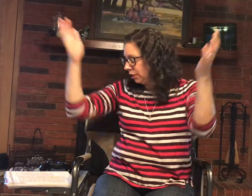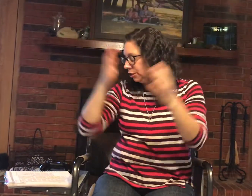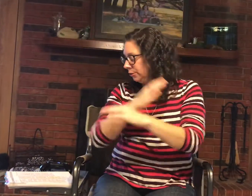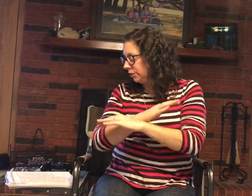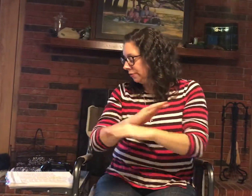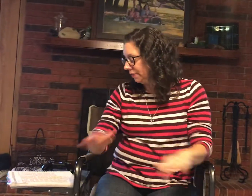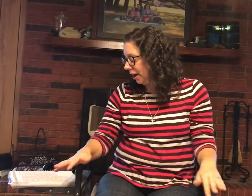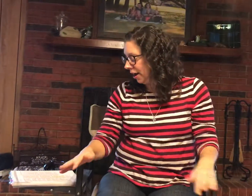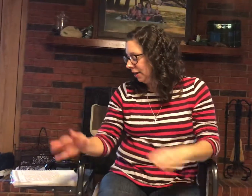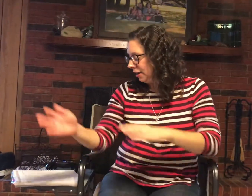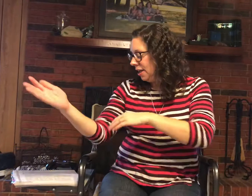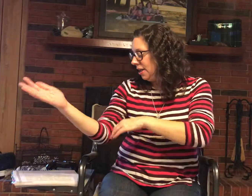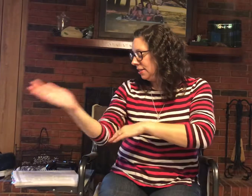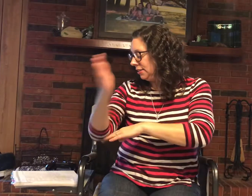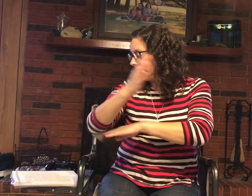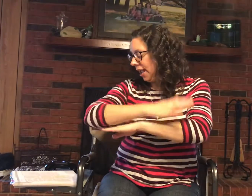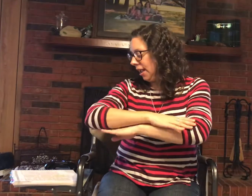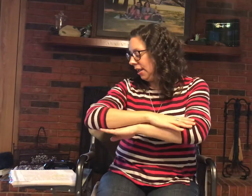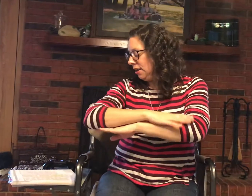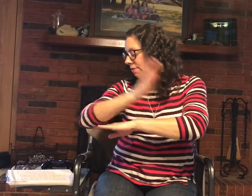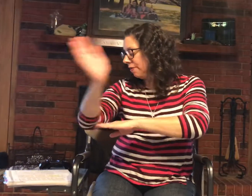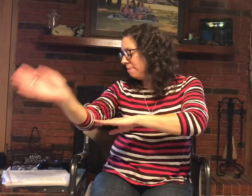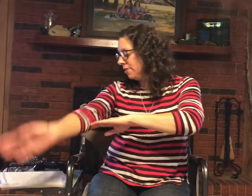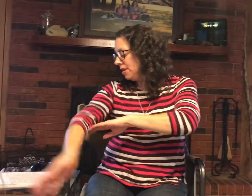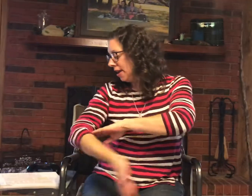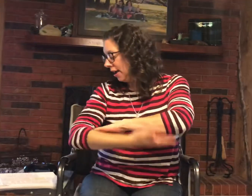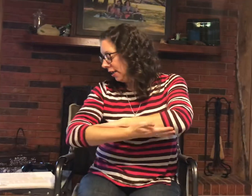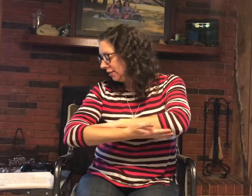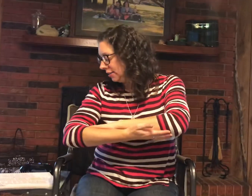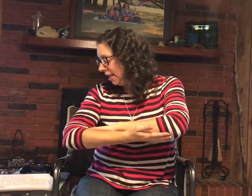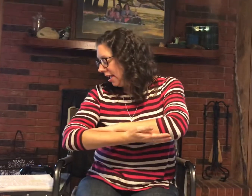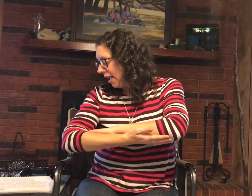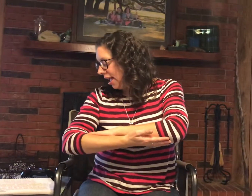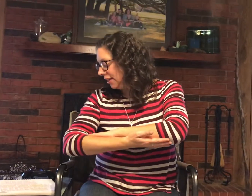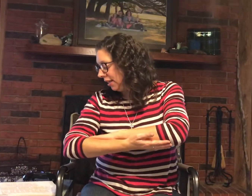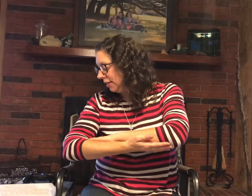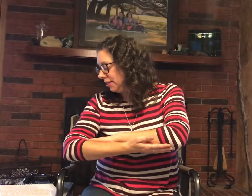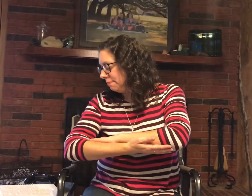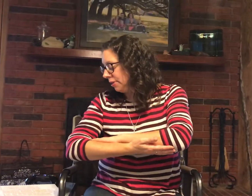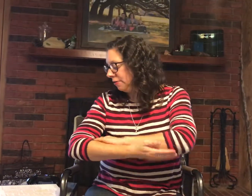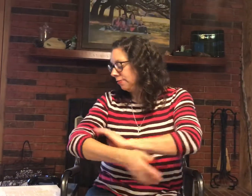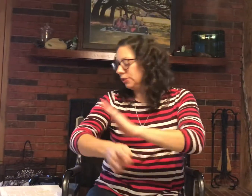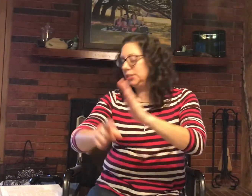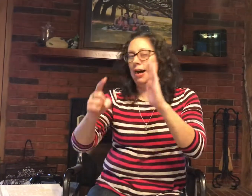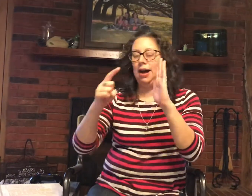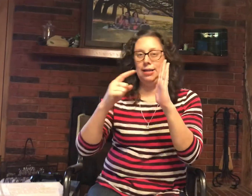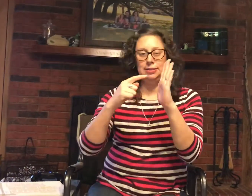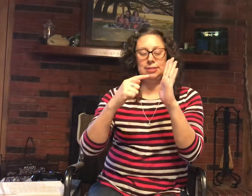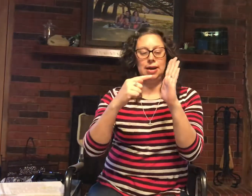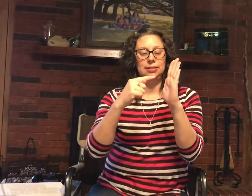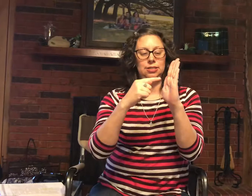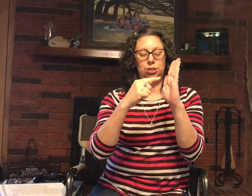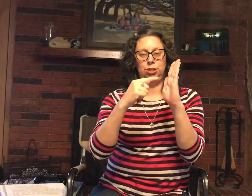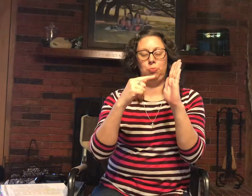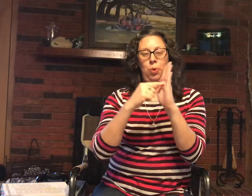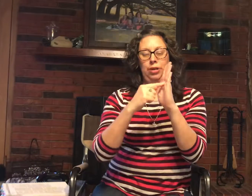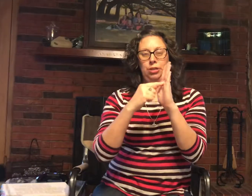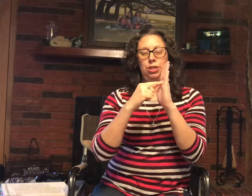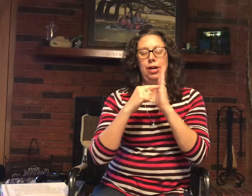to divide the day from the night, and let them be for signs. Signs is just pointing to your hand